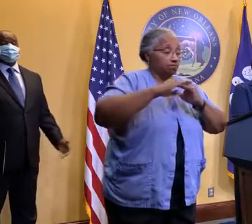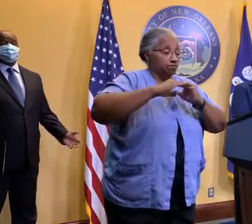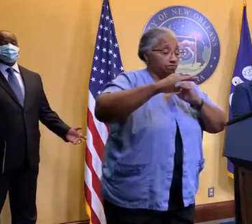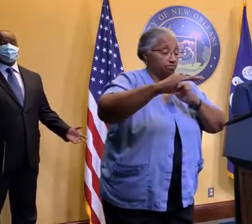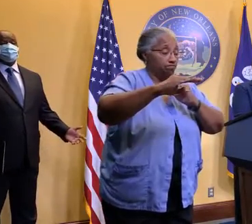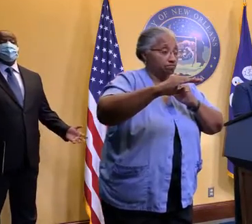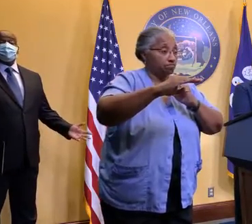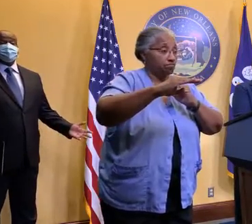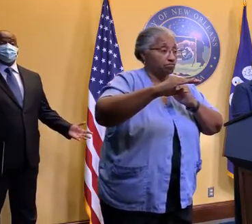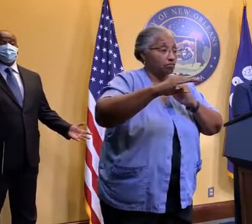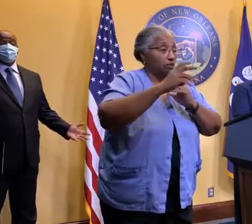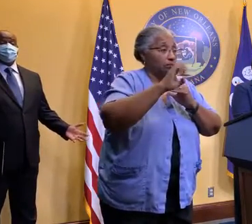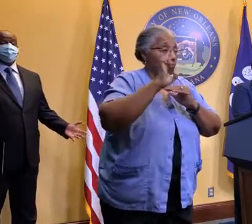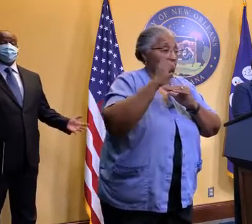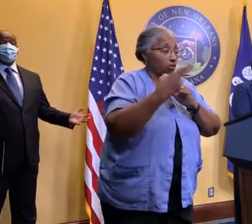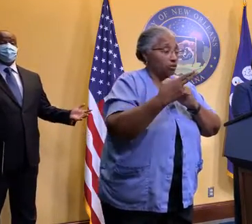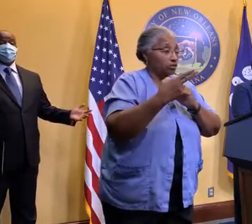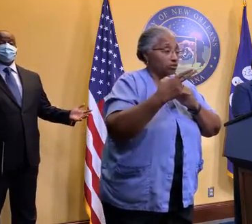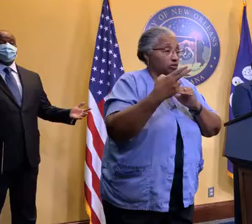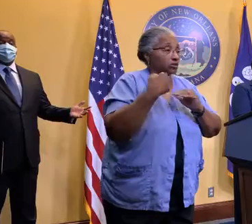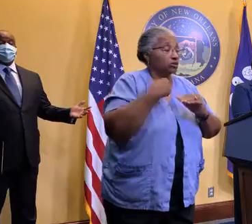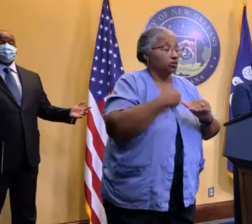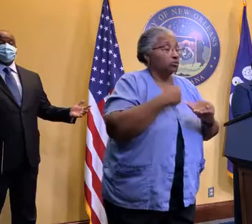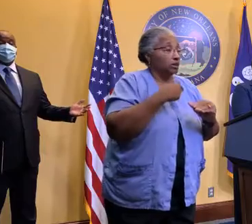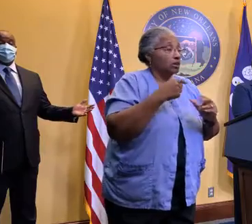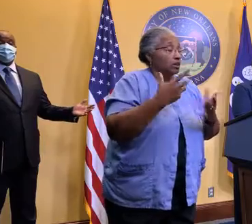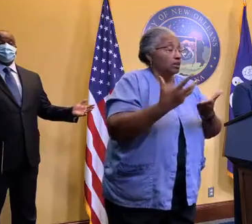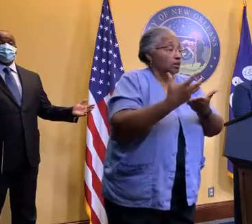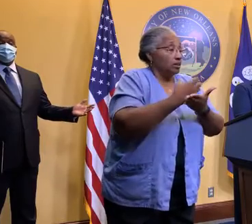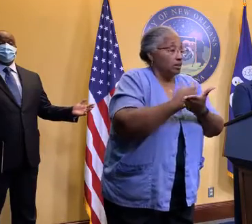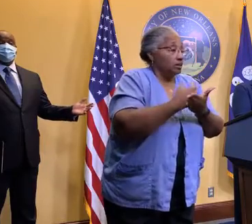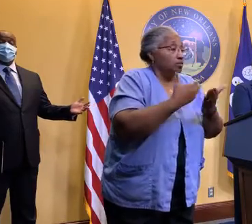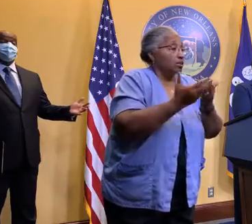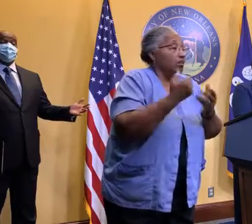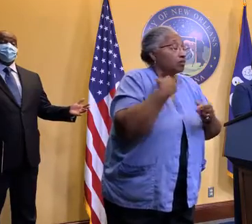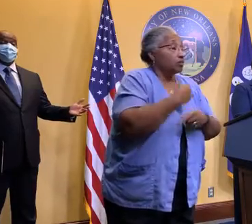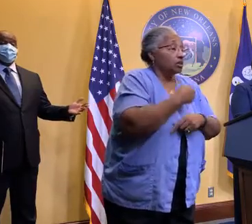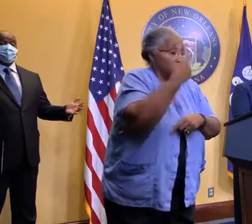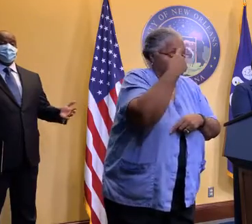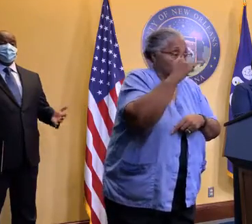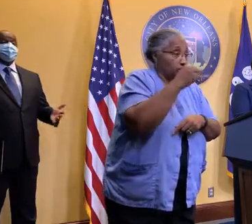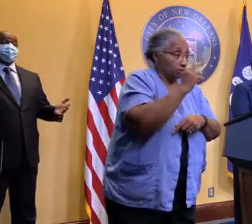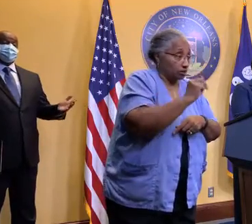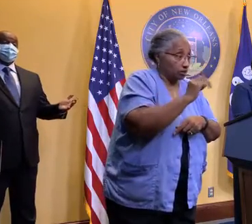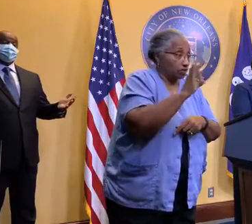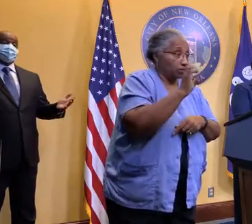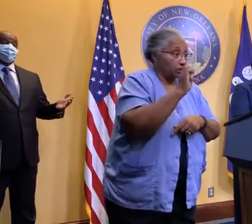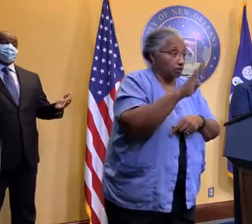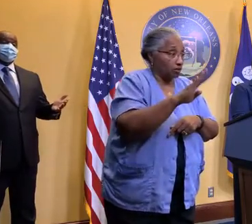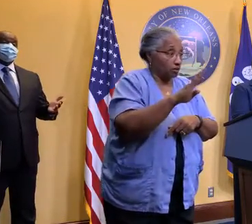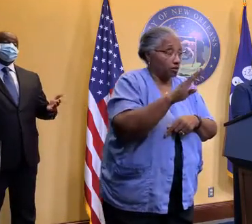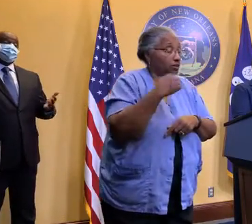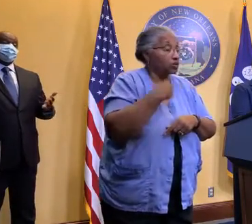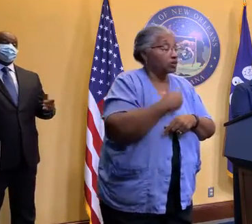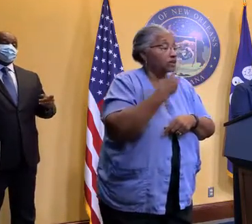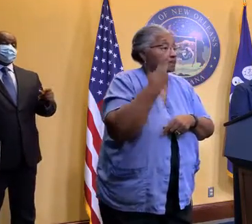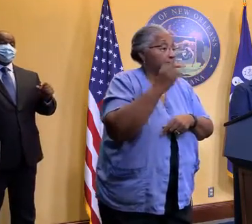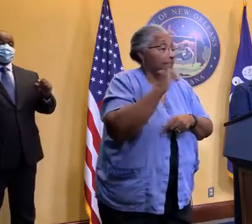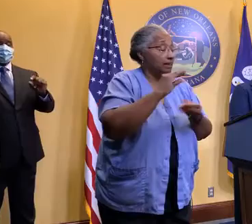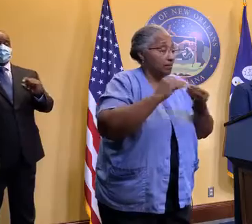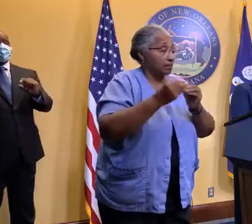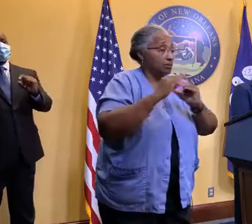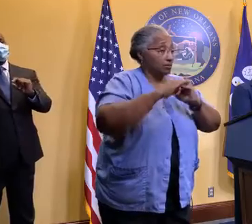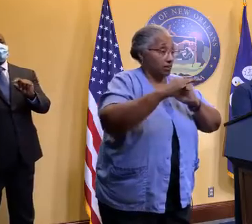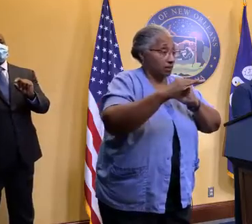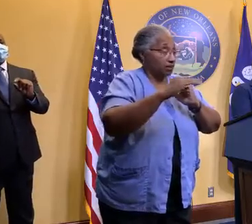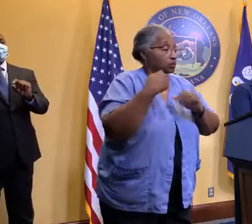since, March, right? We picked up what we expected in January and February, what we're seeing is that number is flat. We